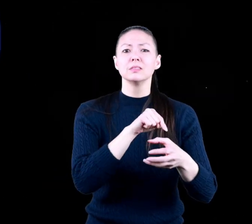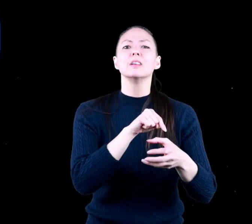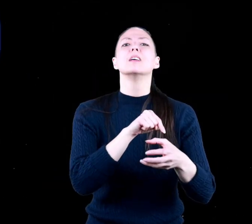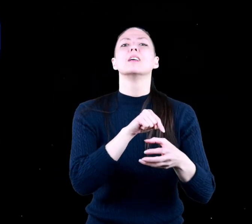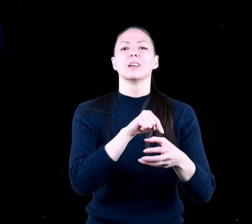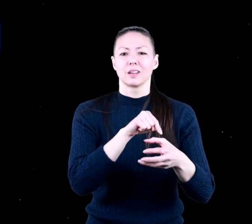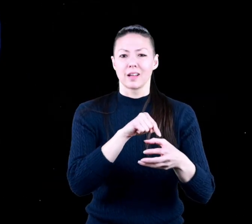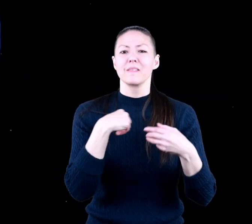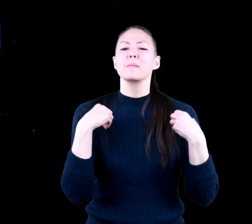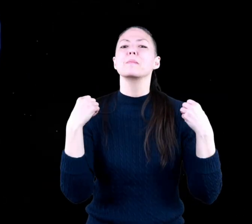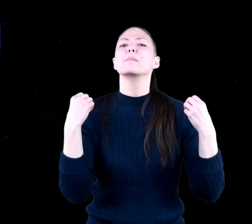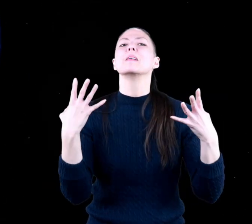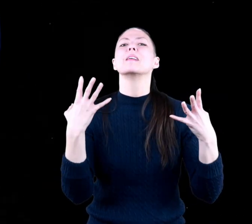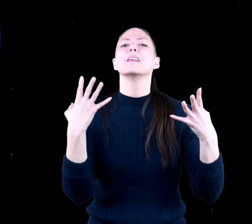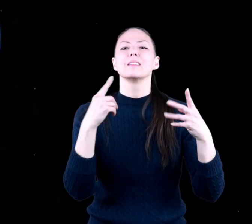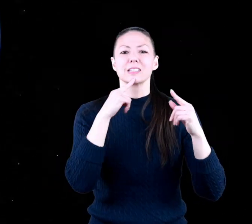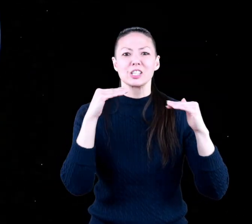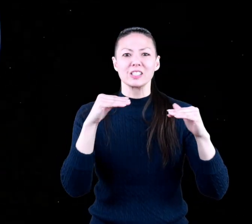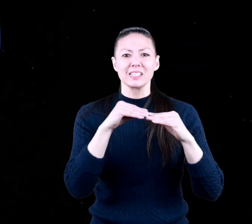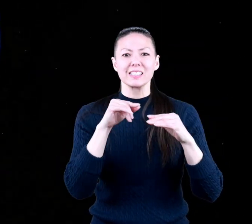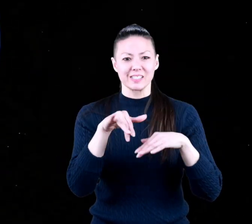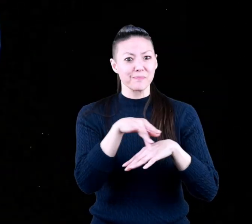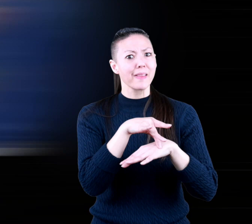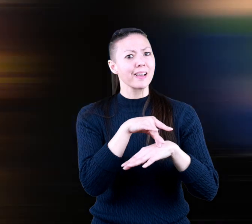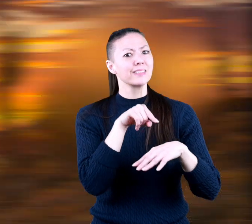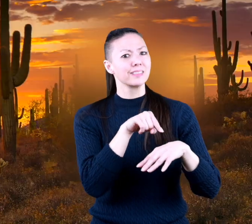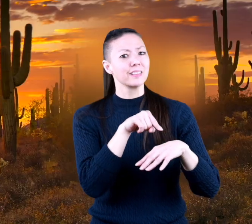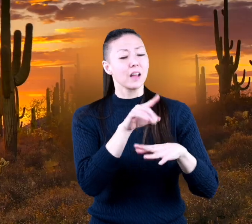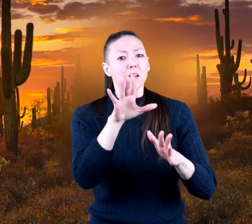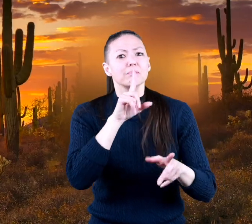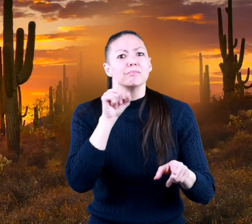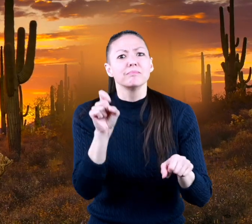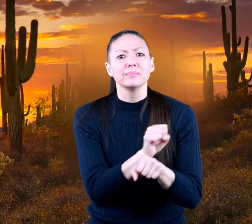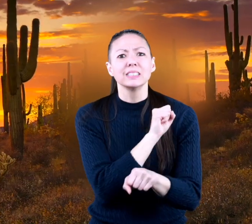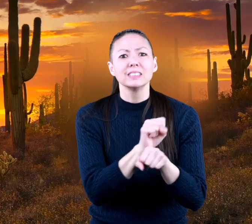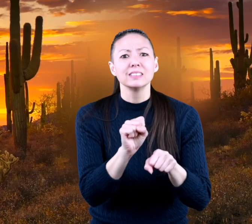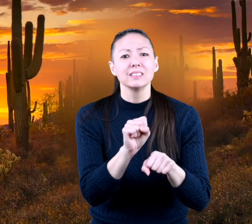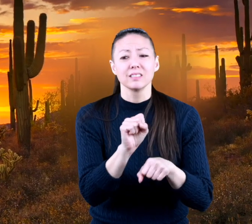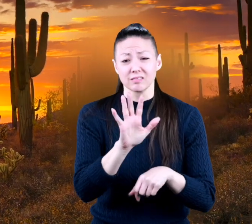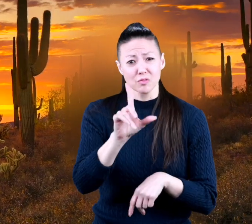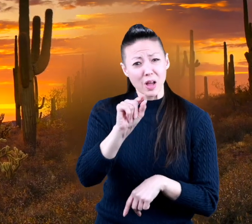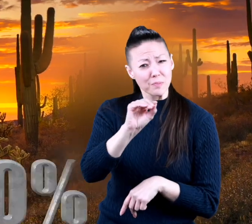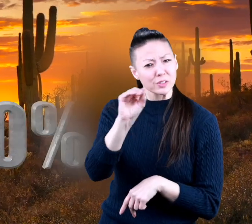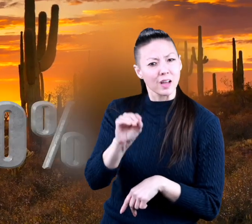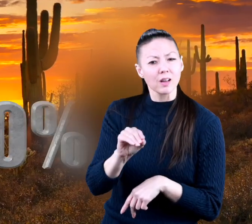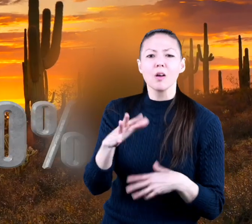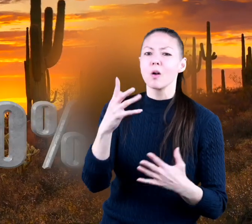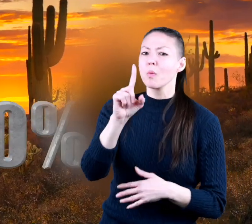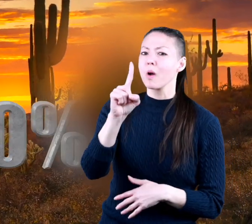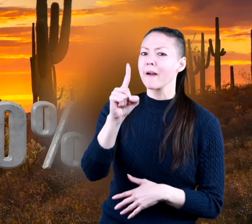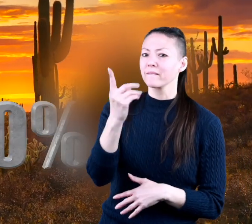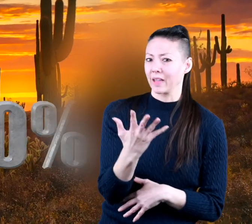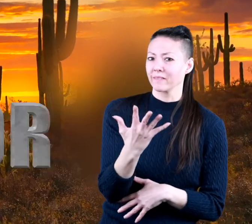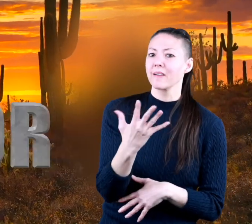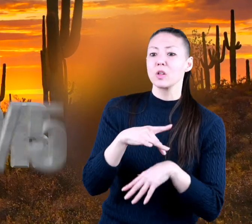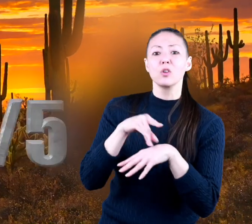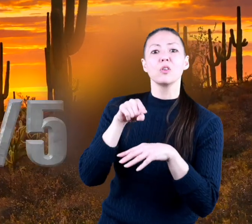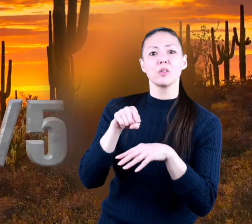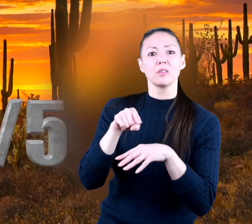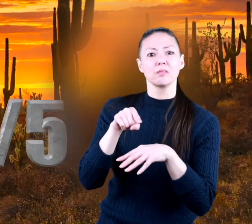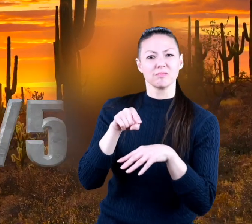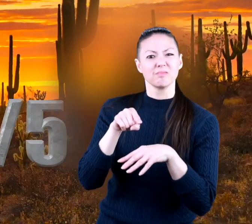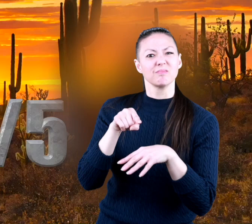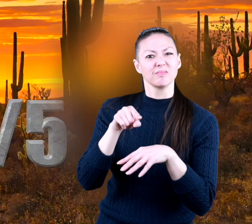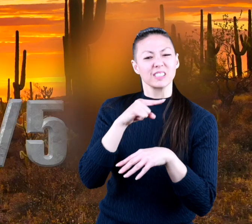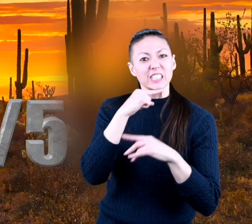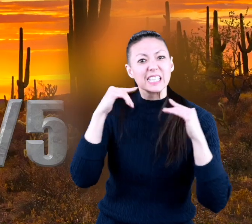of the world. But there's also so much more to our planet's deserts. Believe it or not, about 20% or 1/5 of